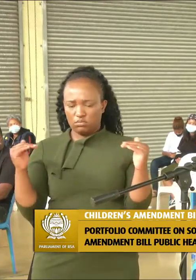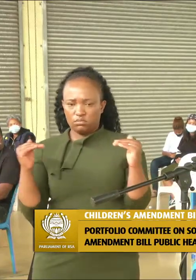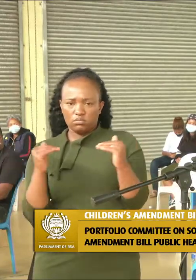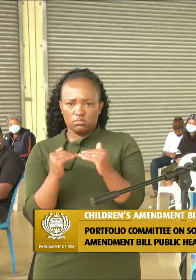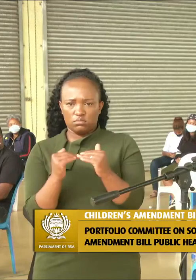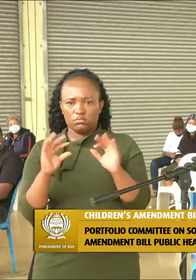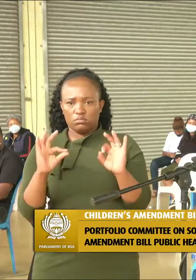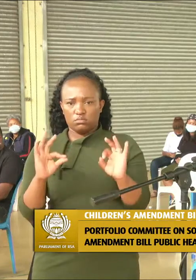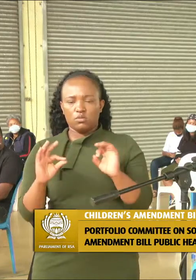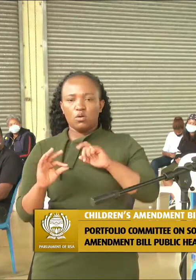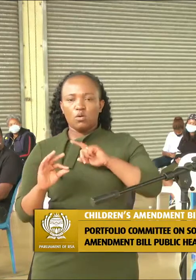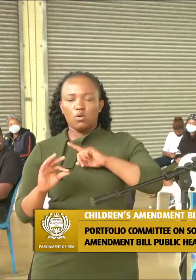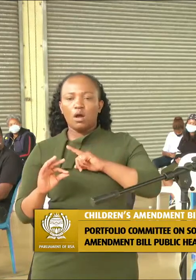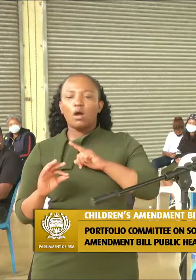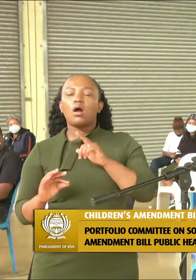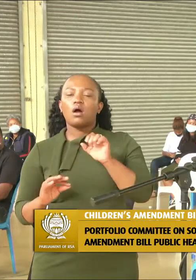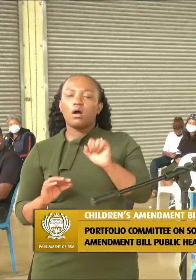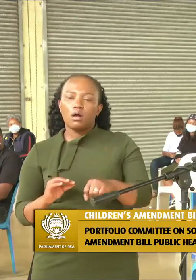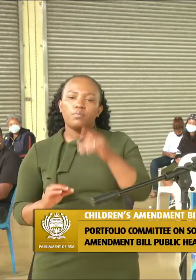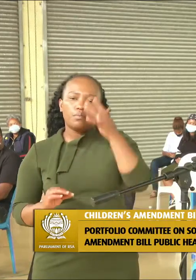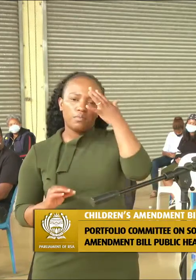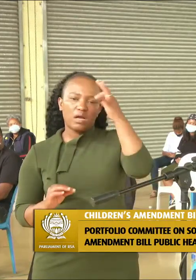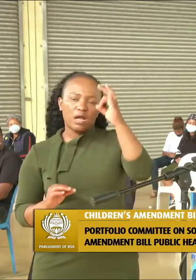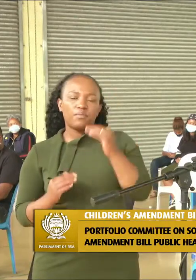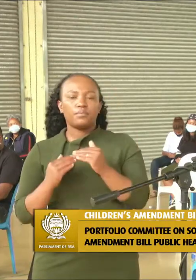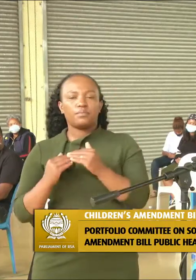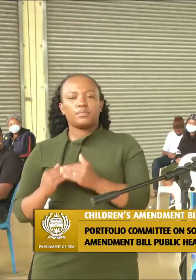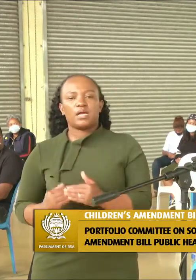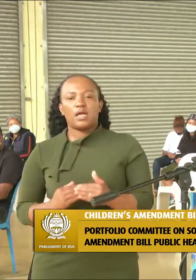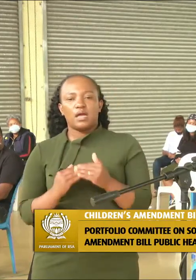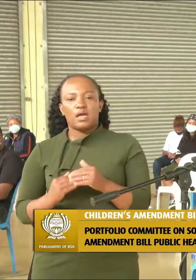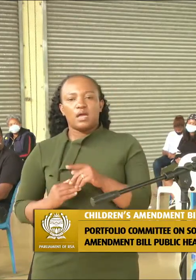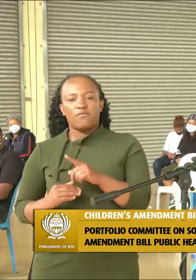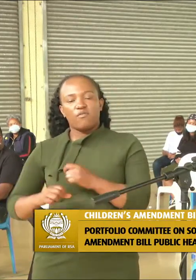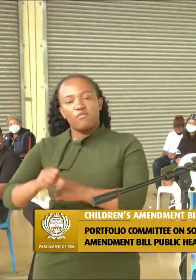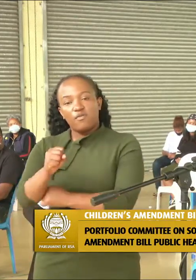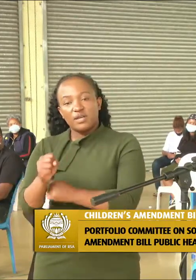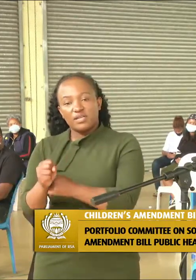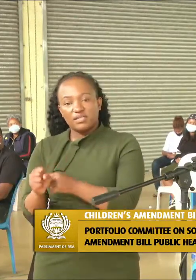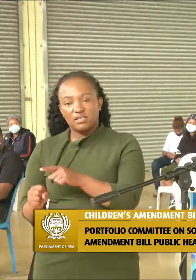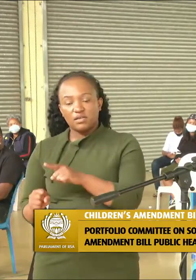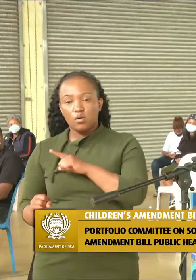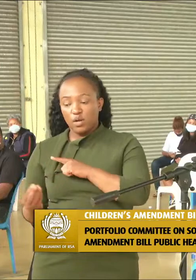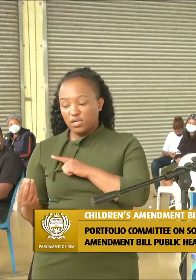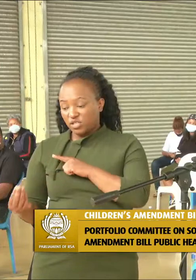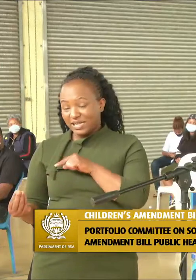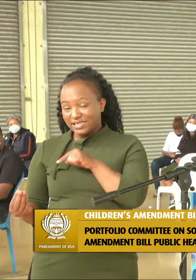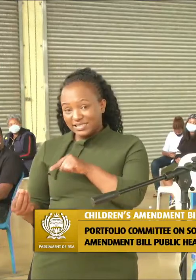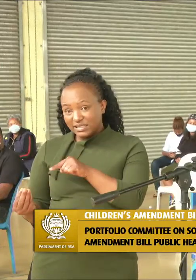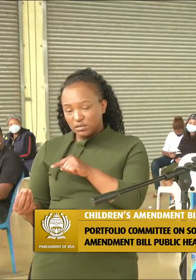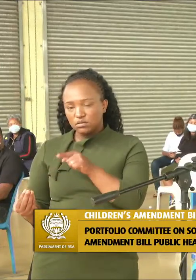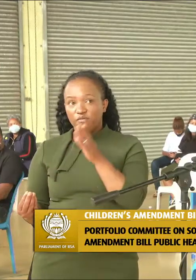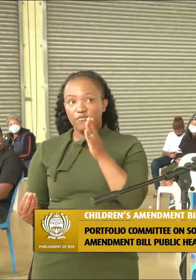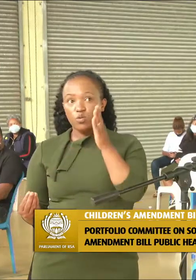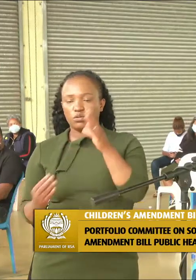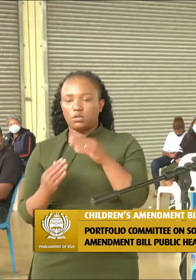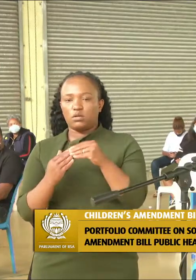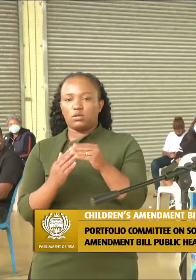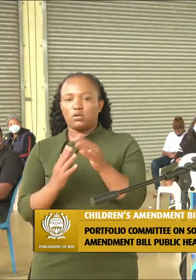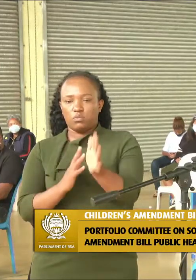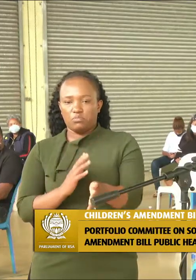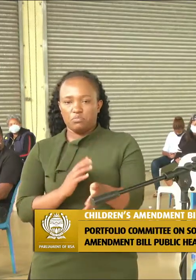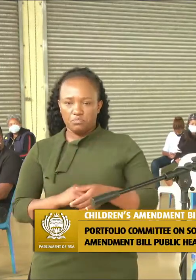nathi uhulumeni wethu unendaba ne-development yethu ngoba labantwana esibakha namhlanje are our future leaders.